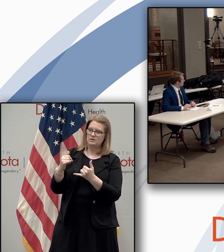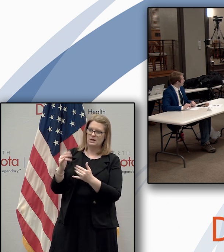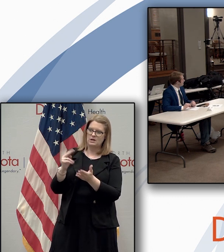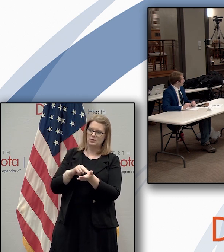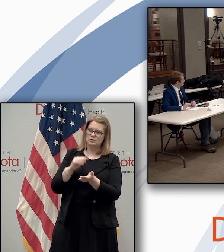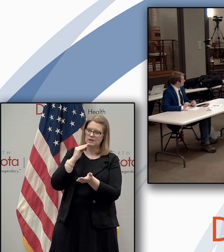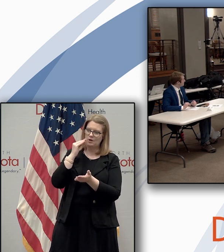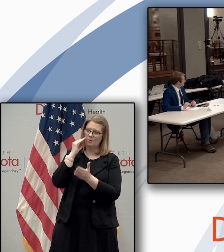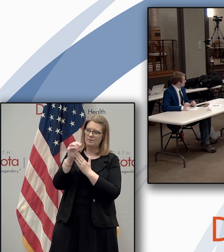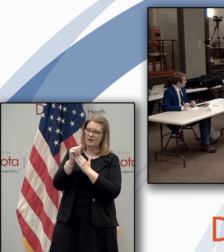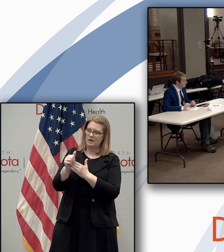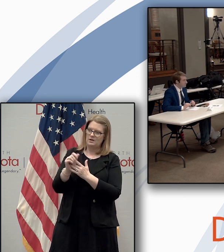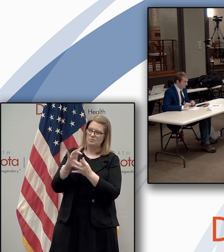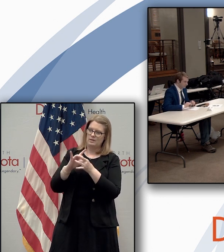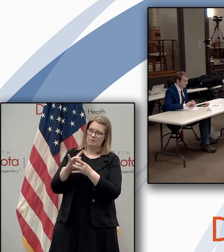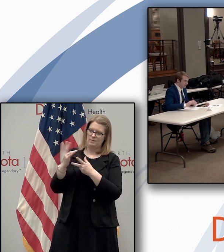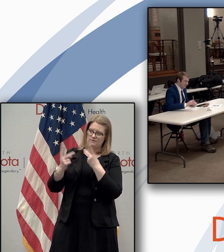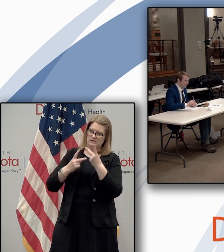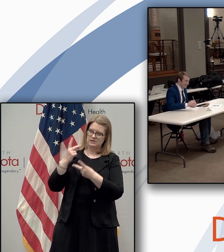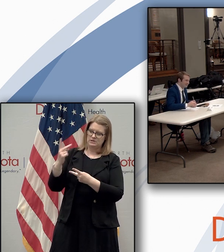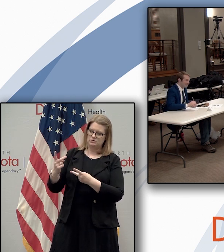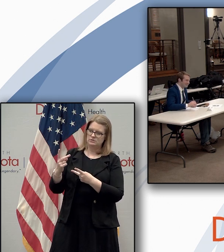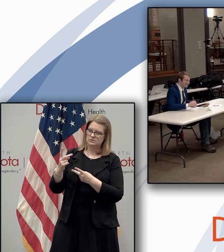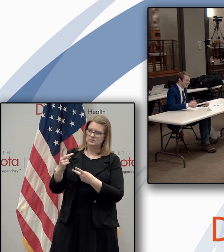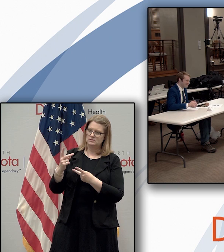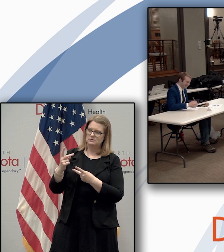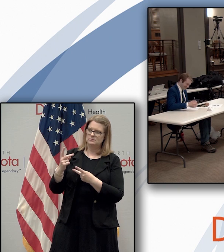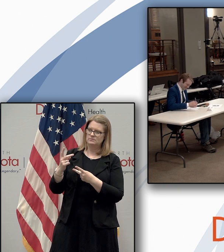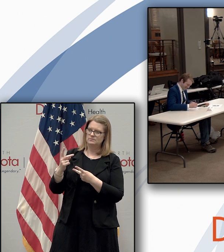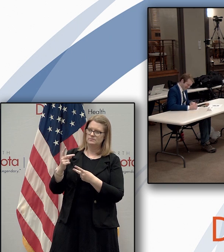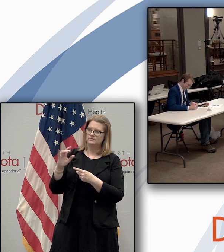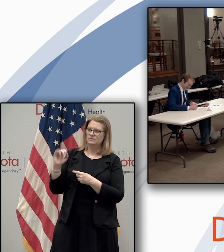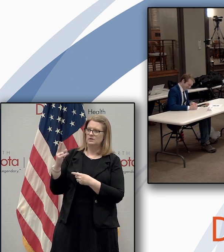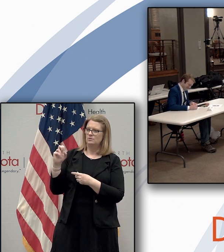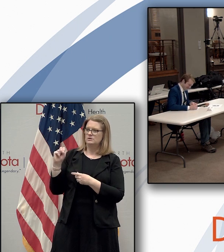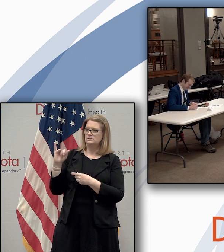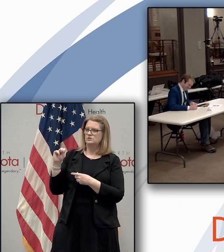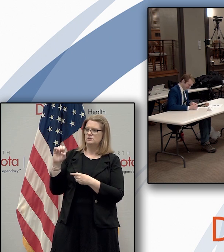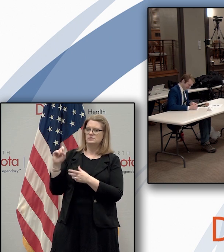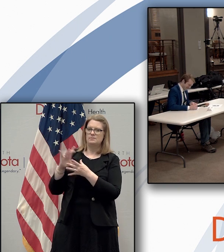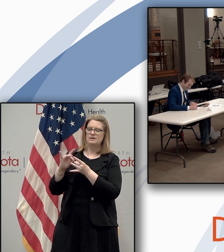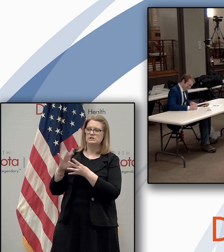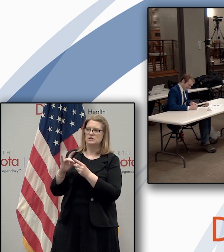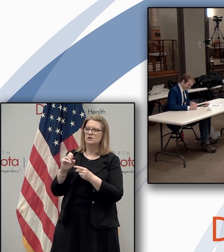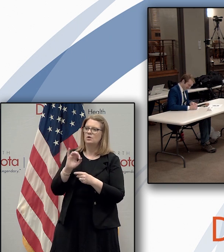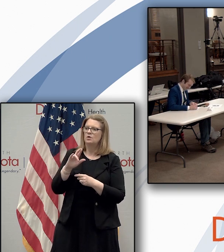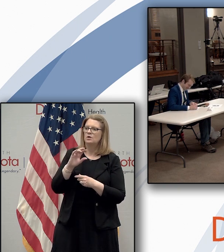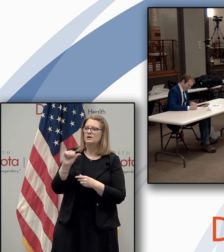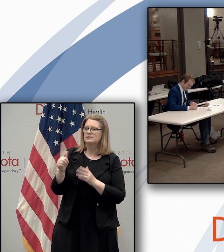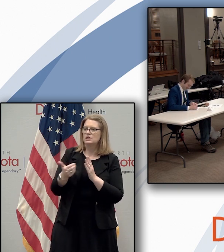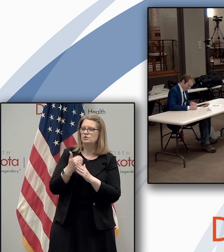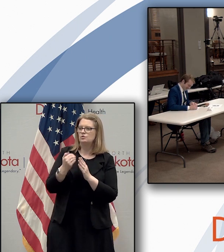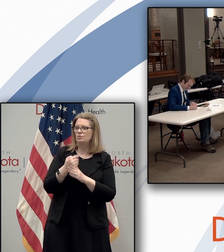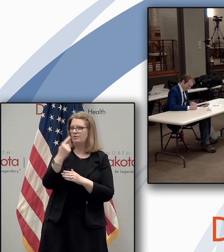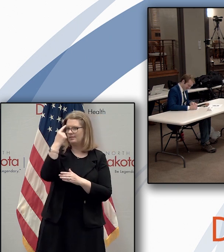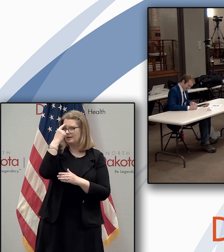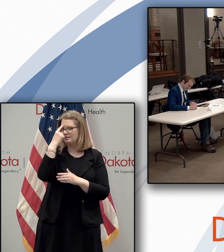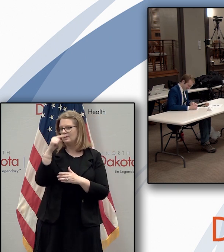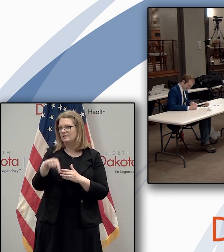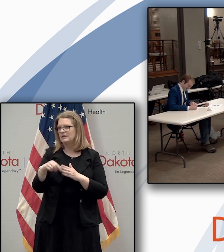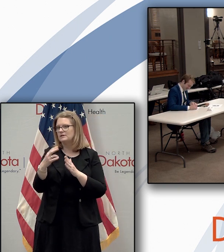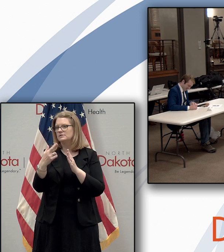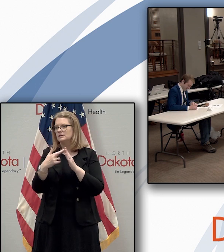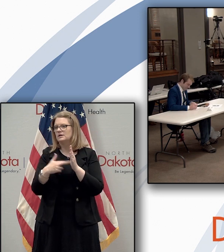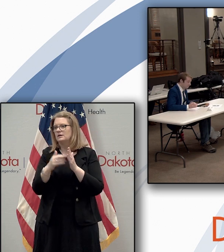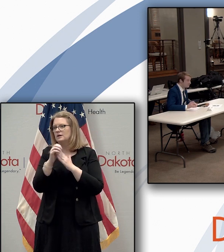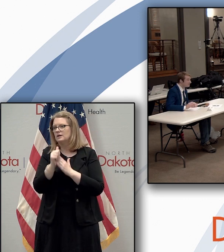home guidelines for visitations, as Chris Jones mentioned it yesterday? Or is there any thinking that perhaps these guidelines should be